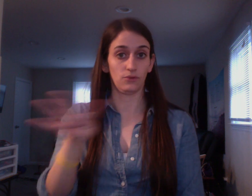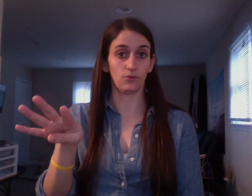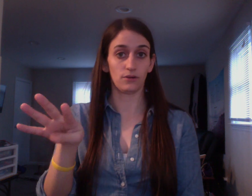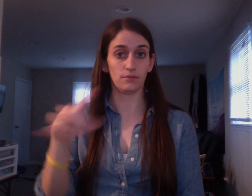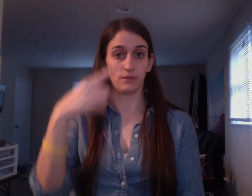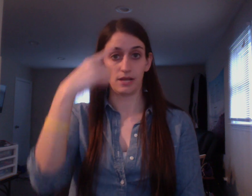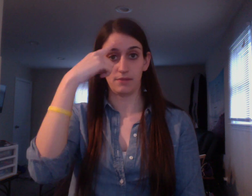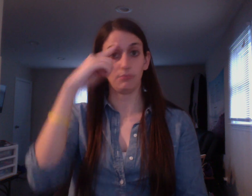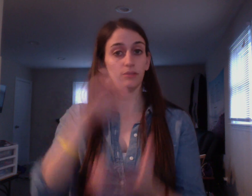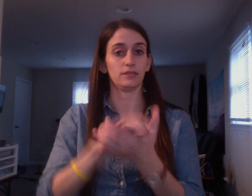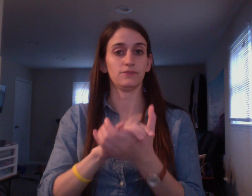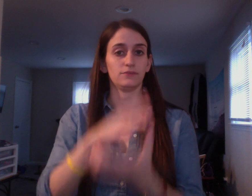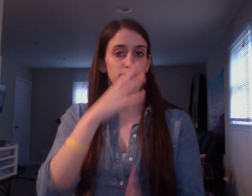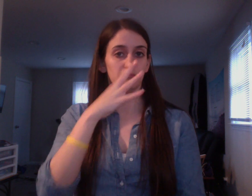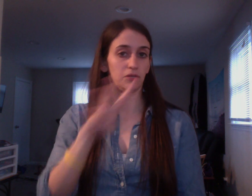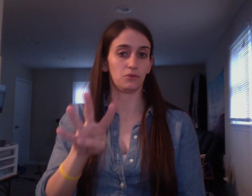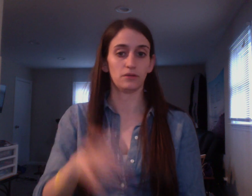ignored, my beliefs, ignored.